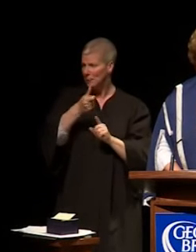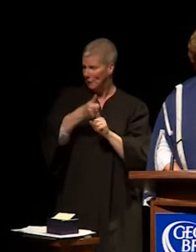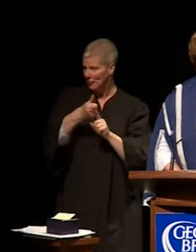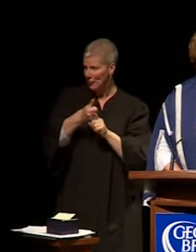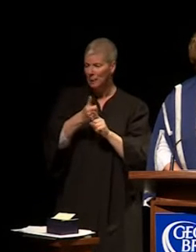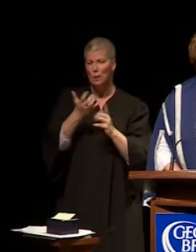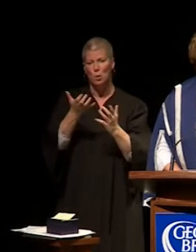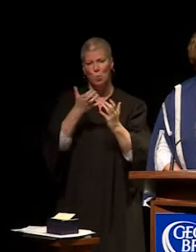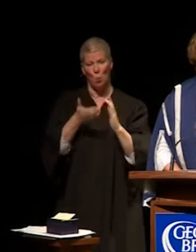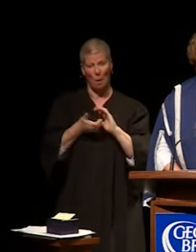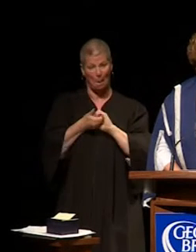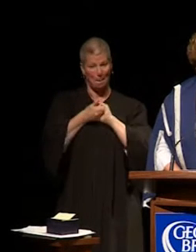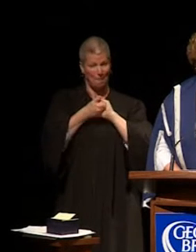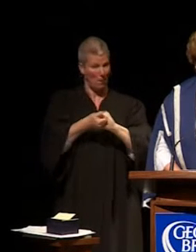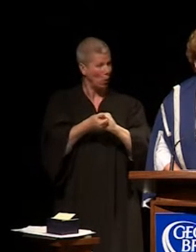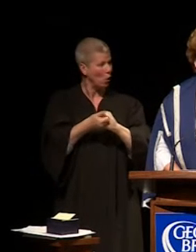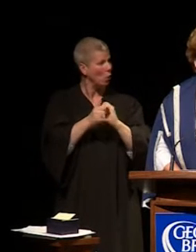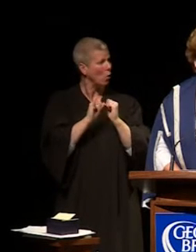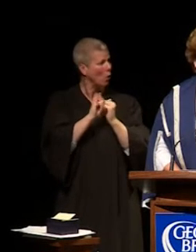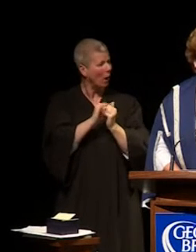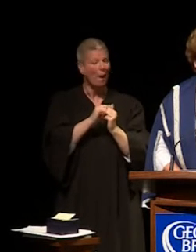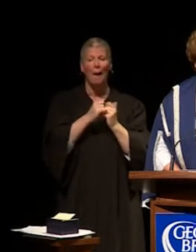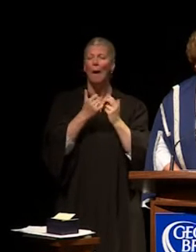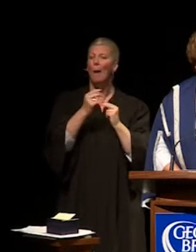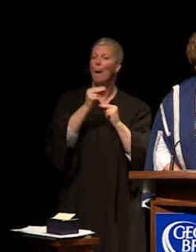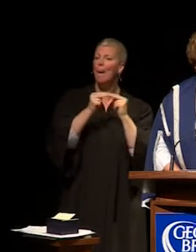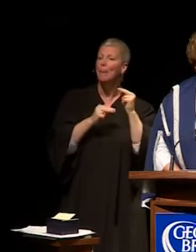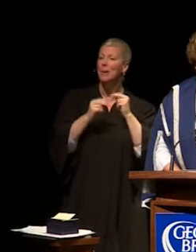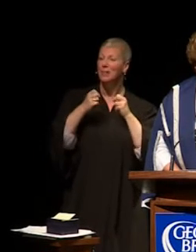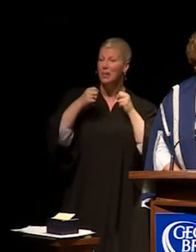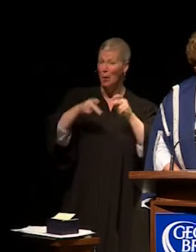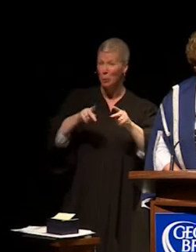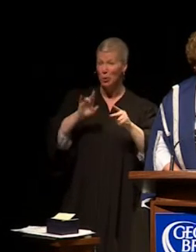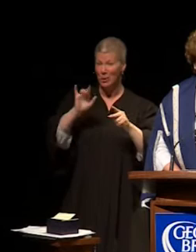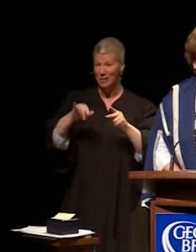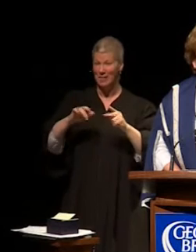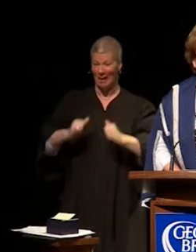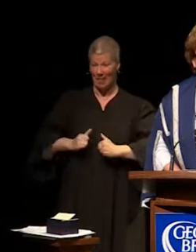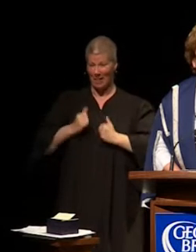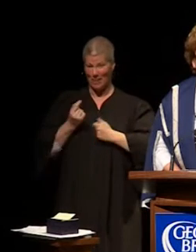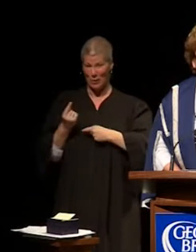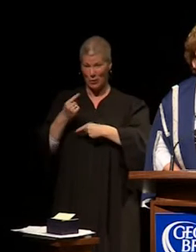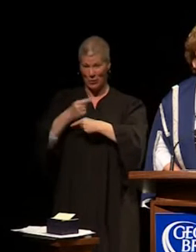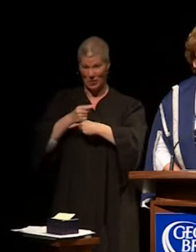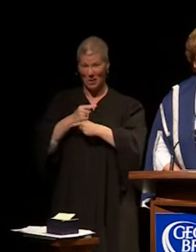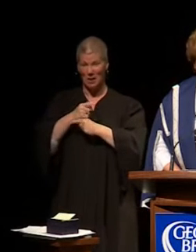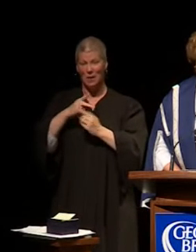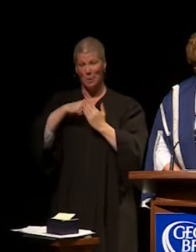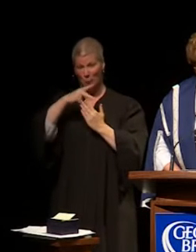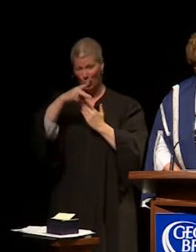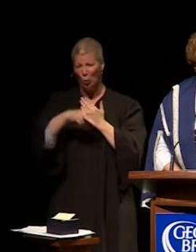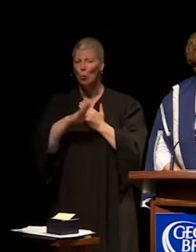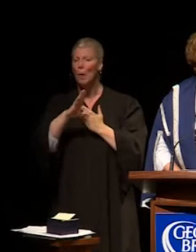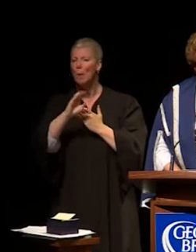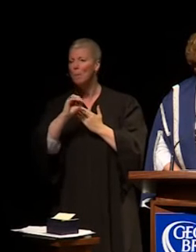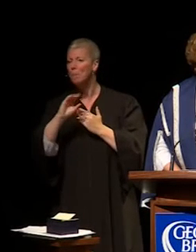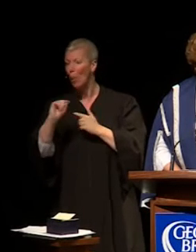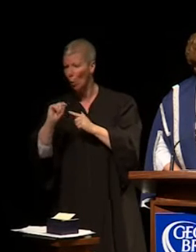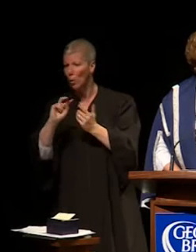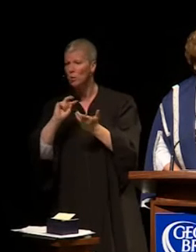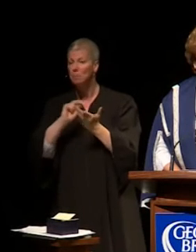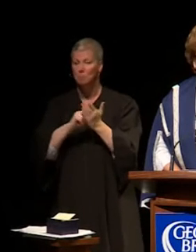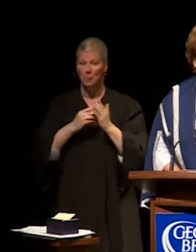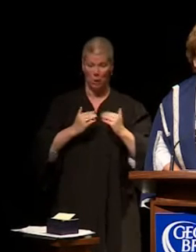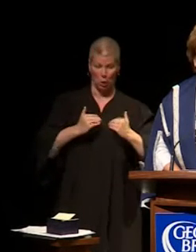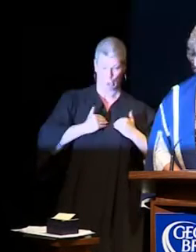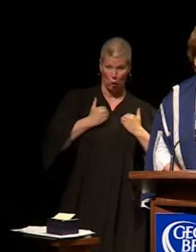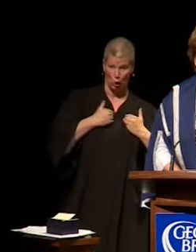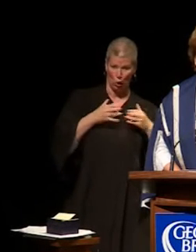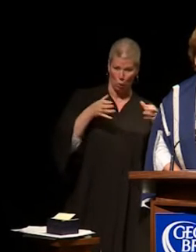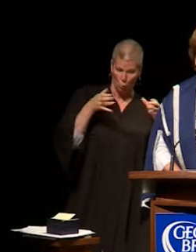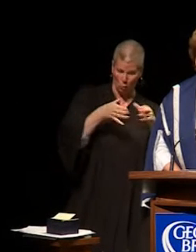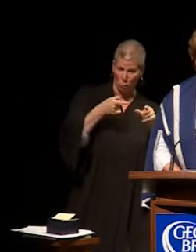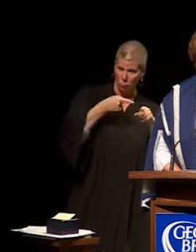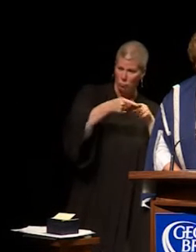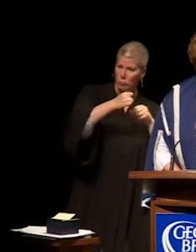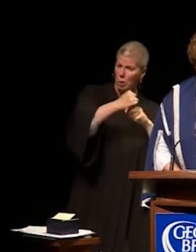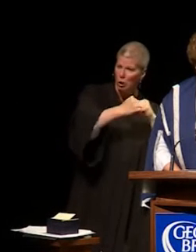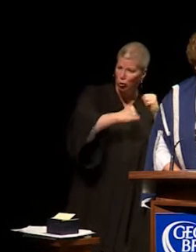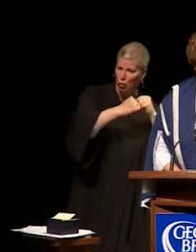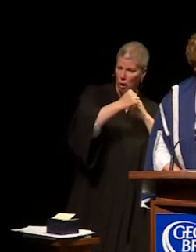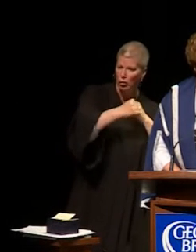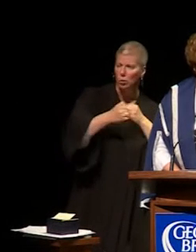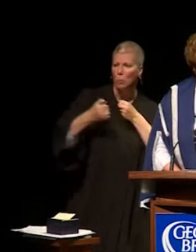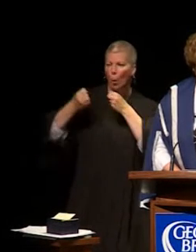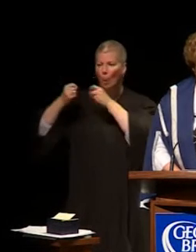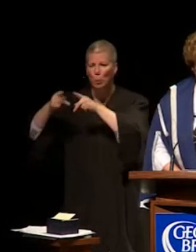you on the Building Opportunities for Life Today program, which connects youth to careers in the construction industry by